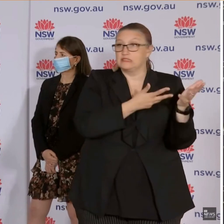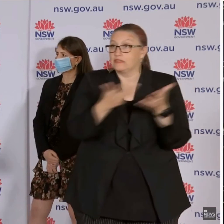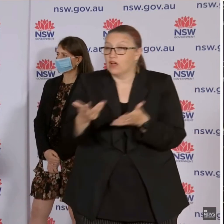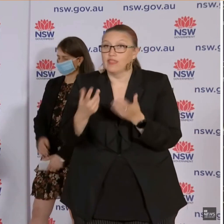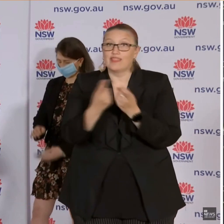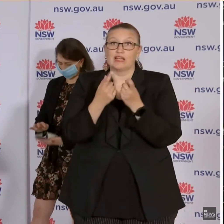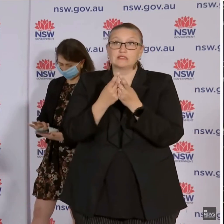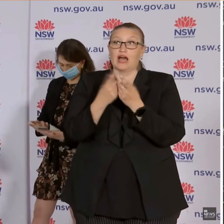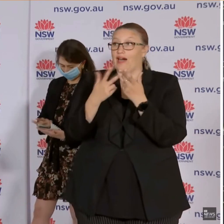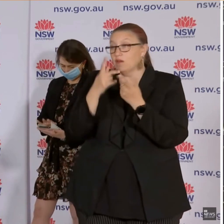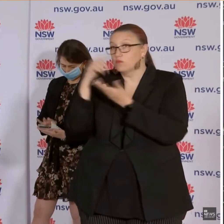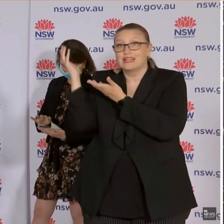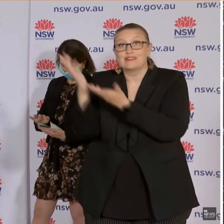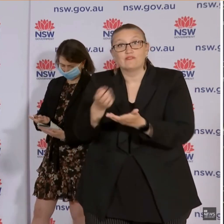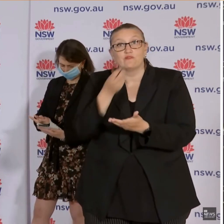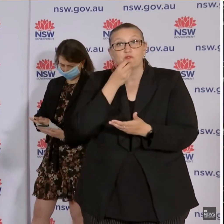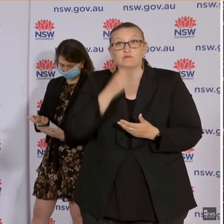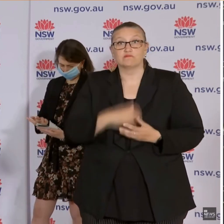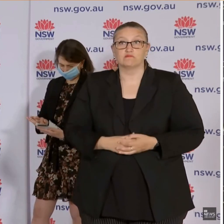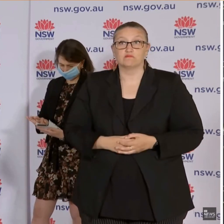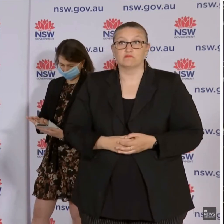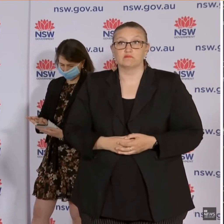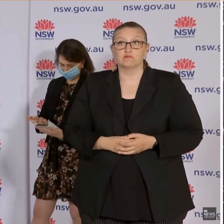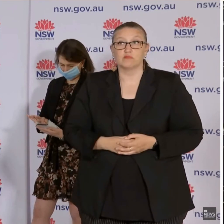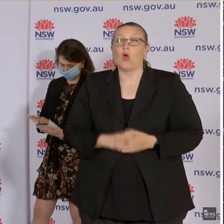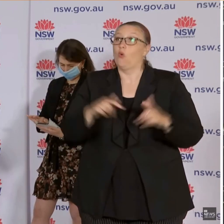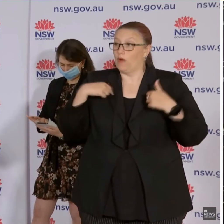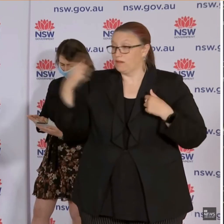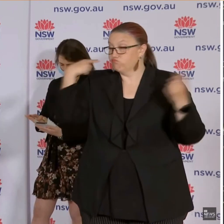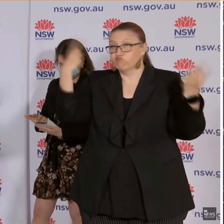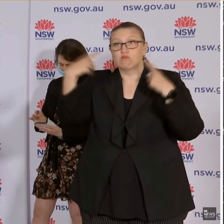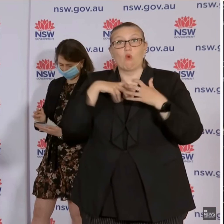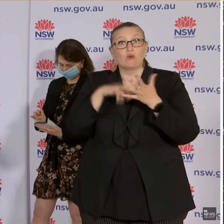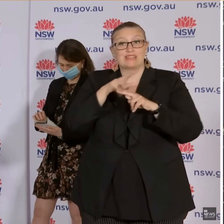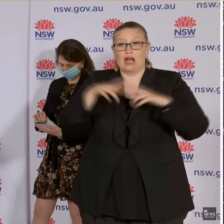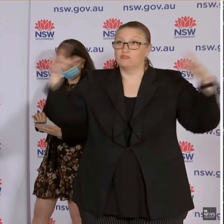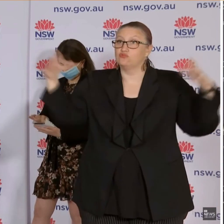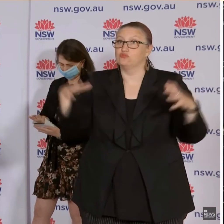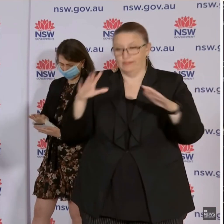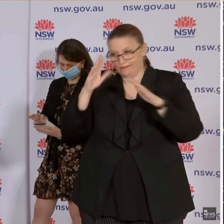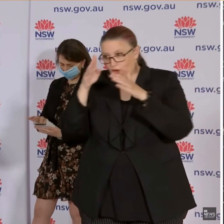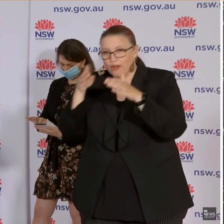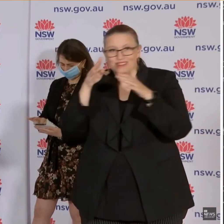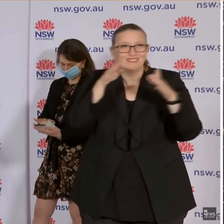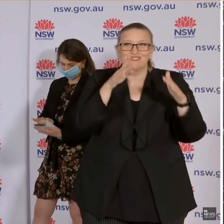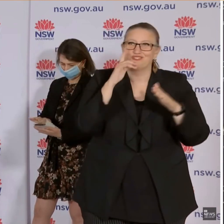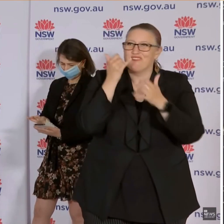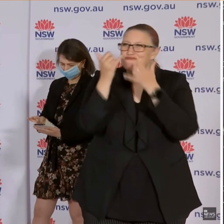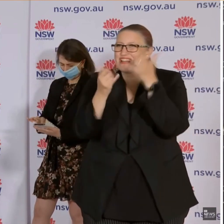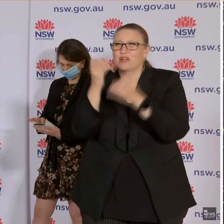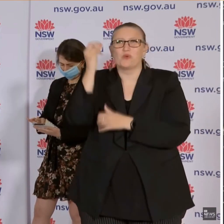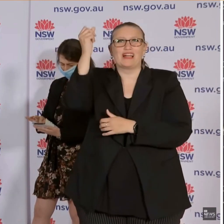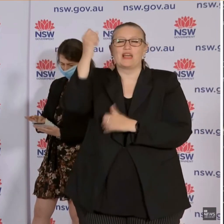is going to be challenging for us to keep those times up. We are surging, but we're trying to make sure we focus on those